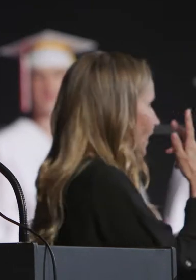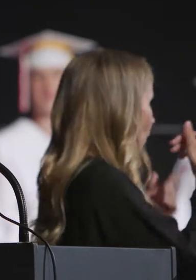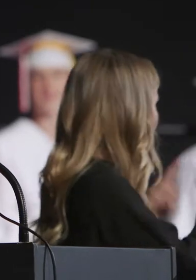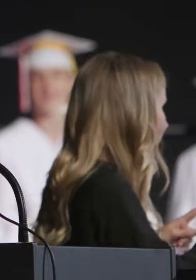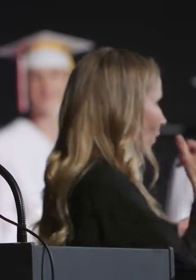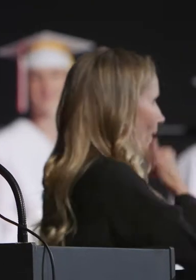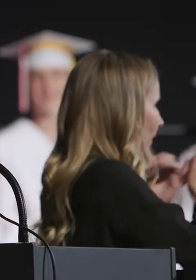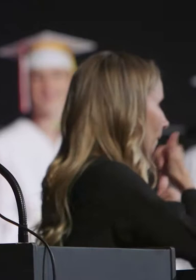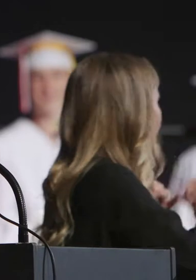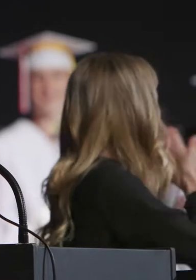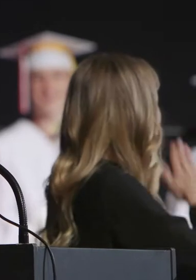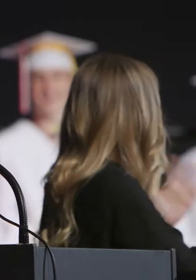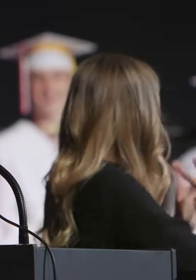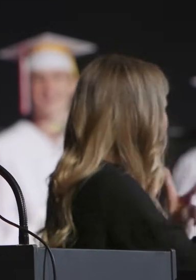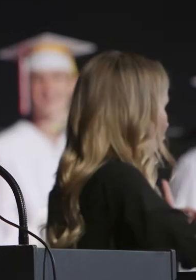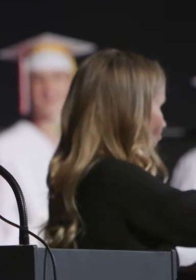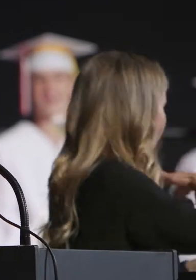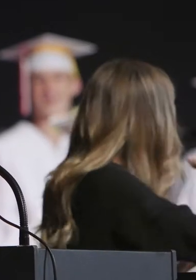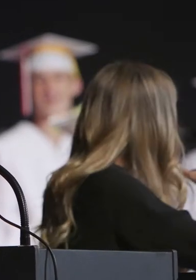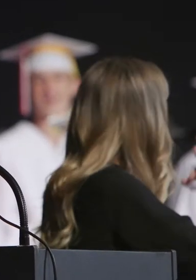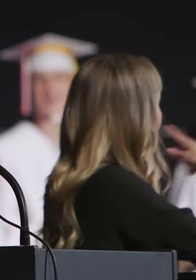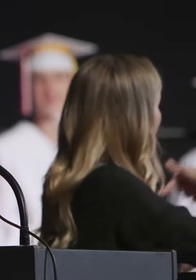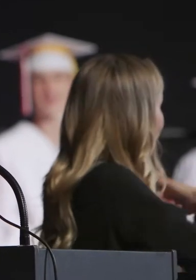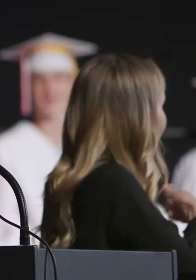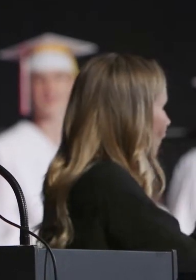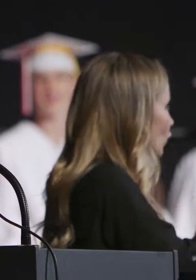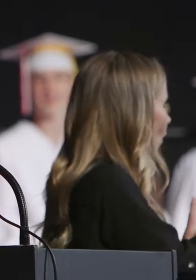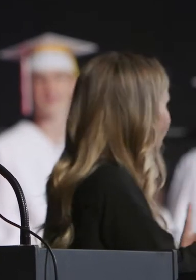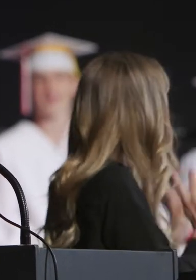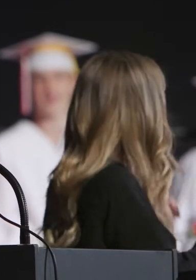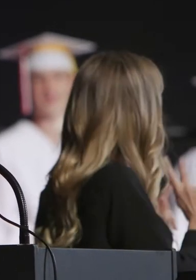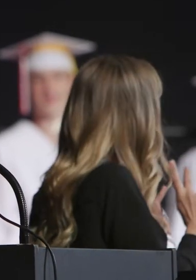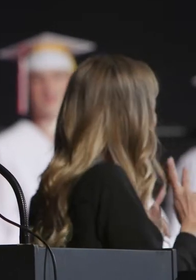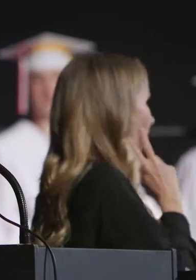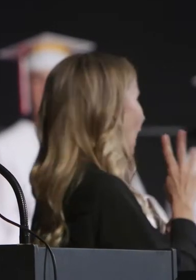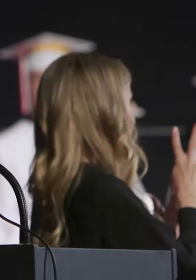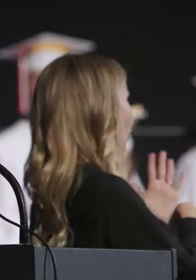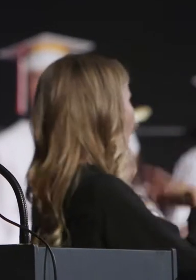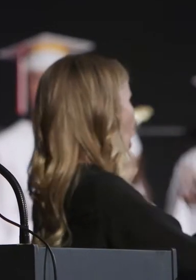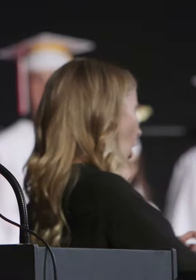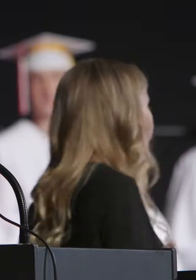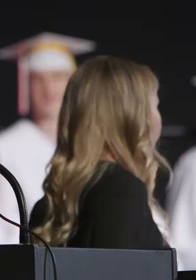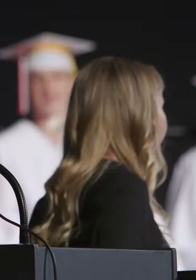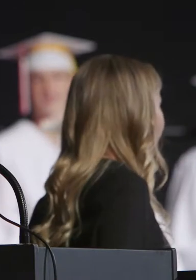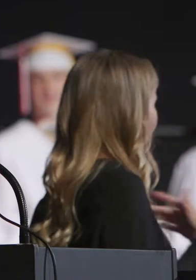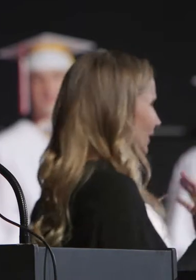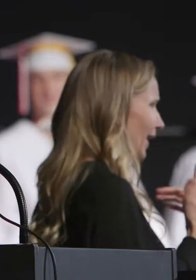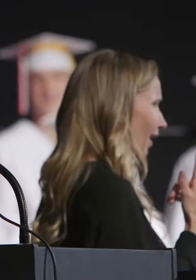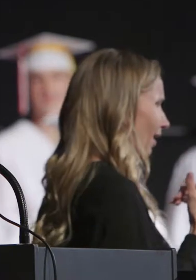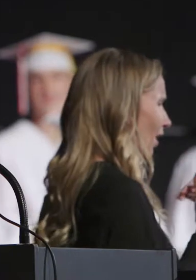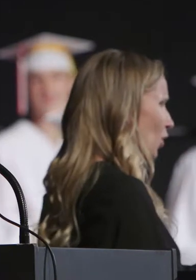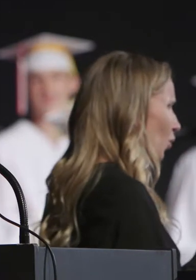us? For me, and a few others, Lord of the Flies was a very difficult read, especially when Ralph's optimism and sense of right was defeated